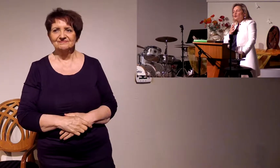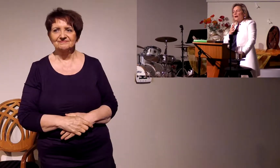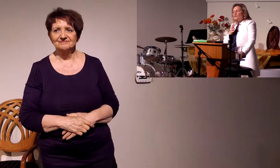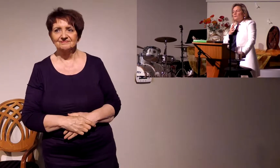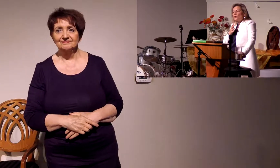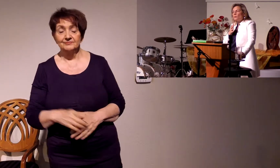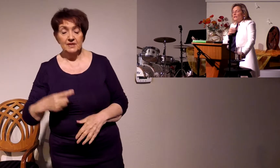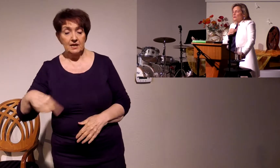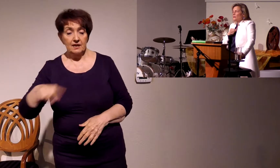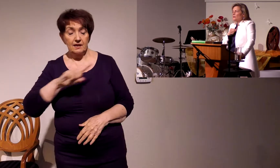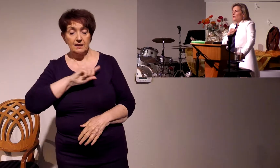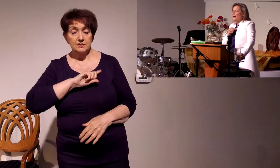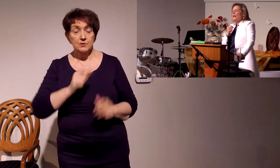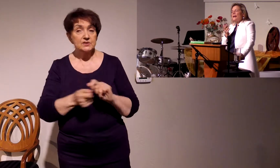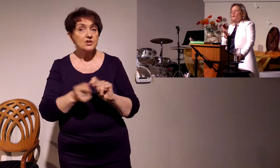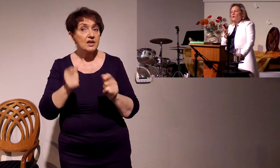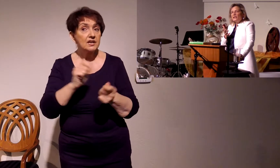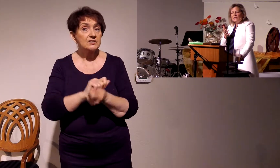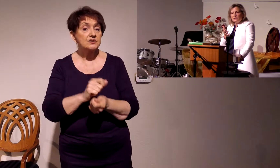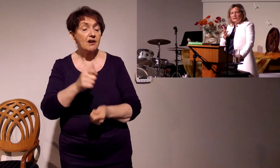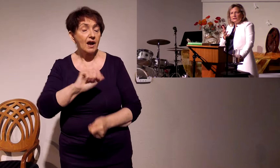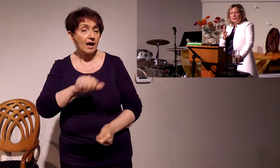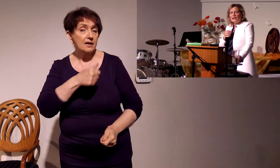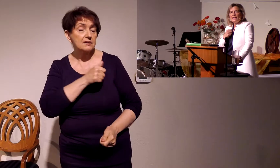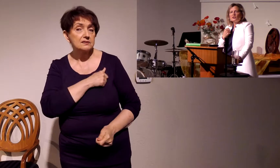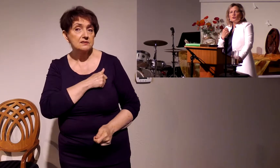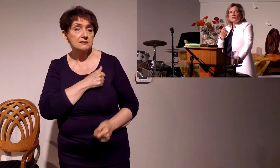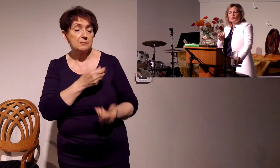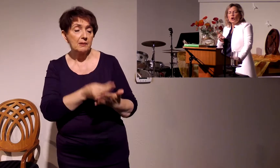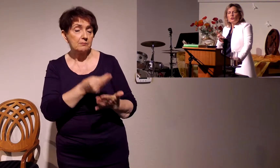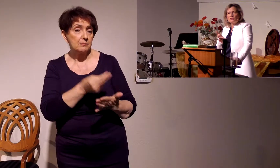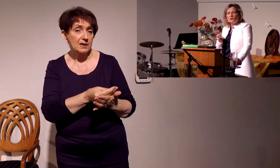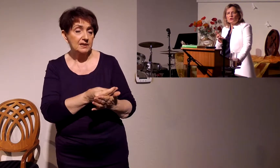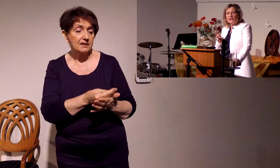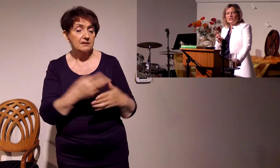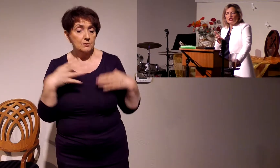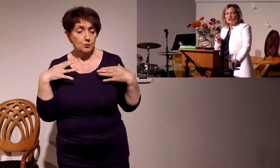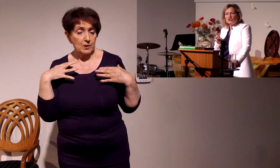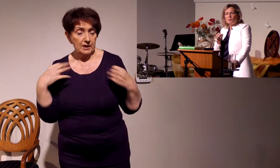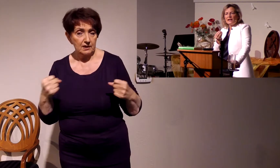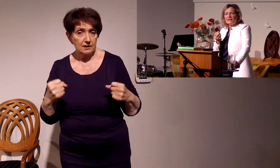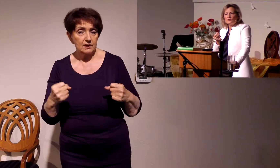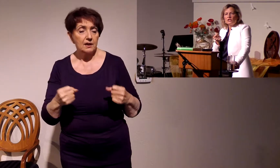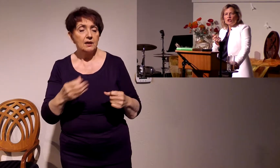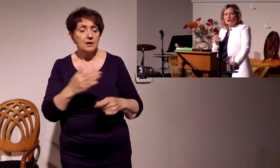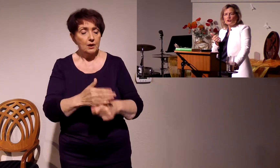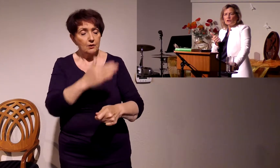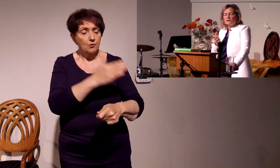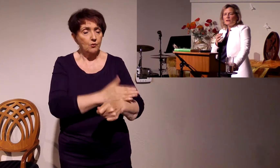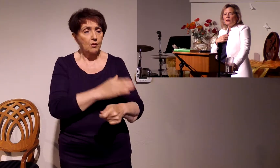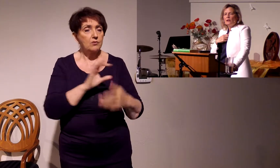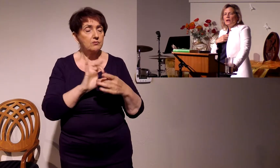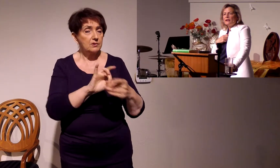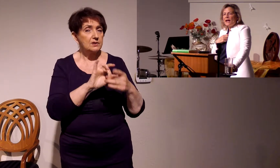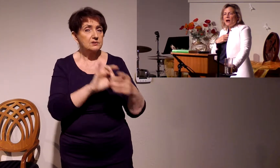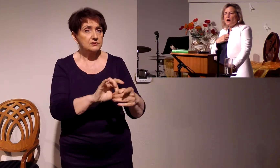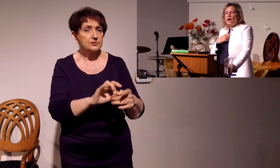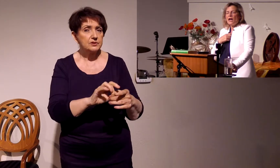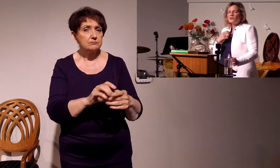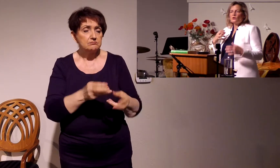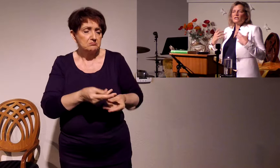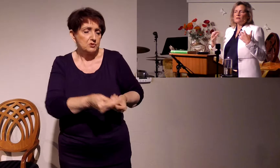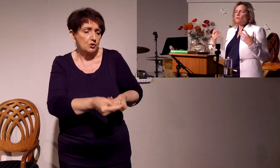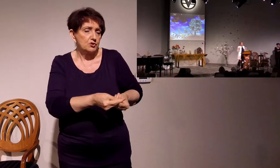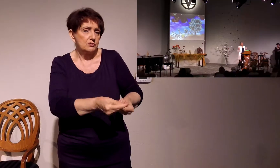As we transform it, and as we heal it, and as we grow this relationship, and as we nurture it, And